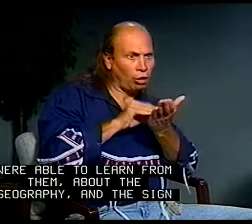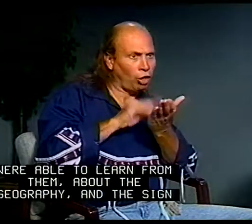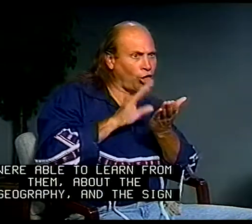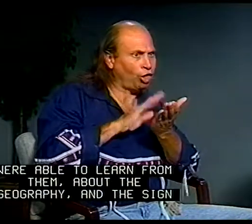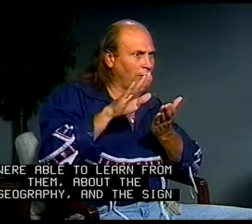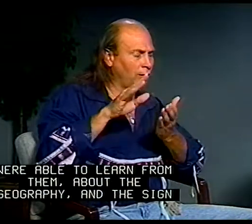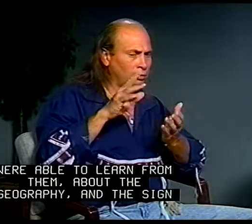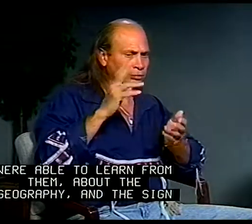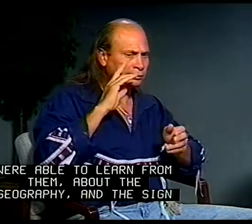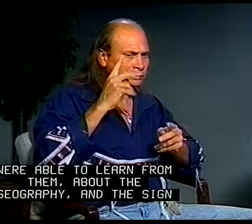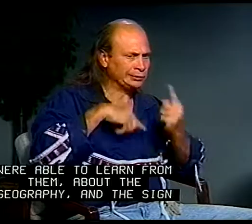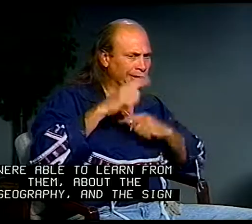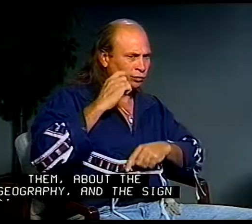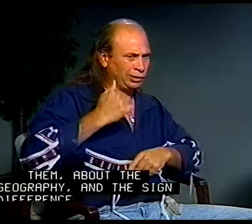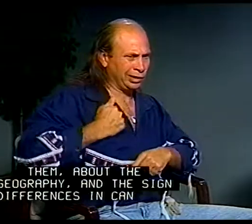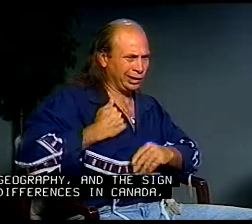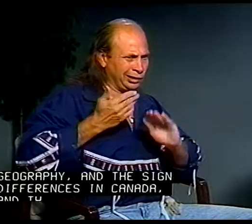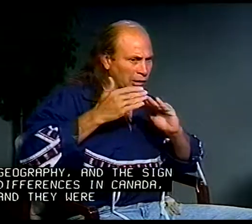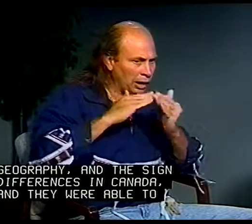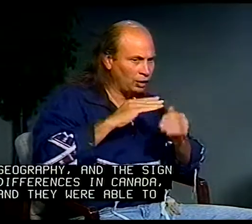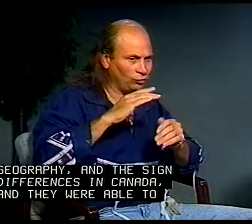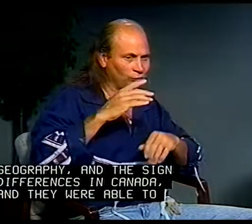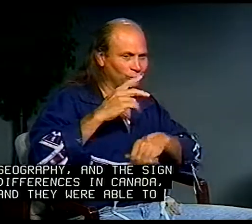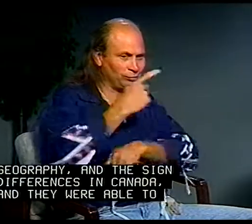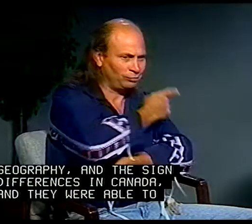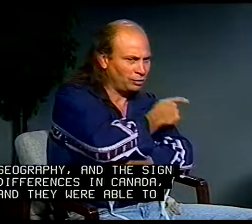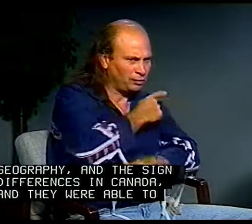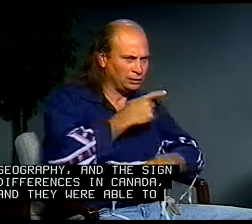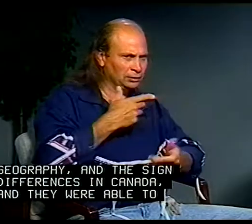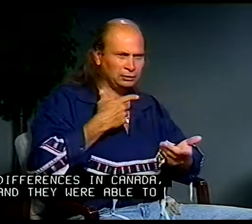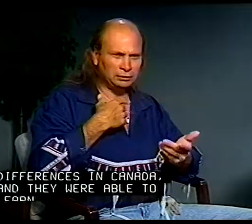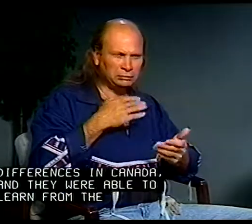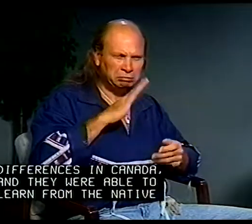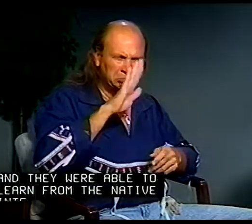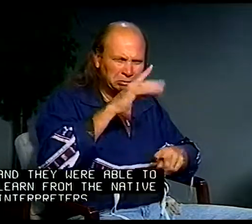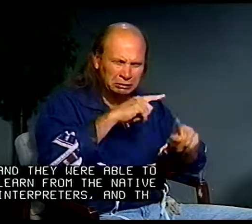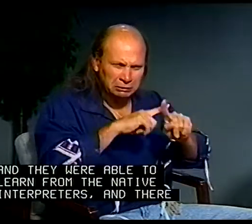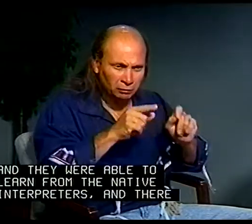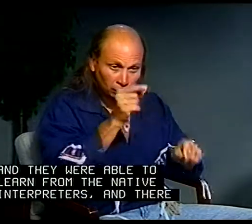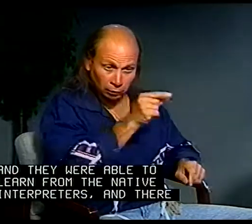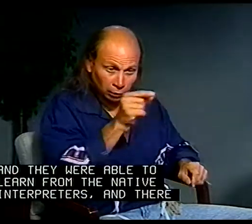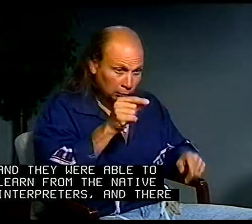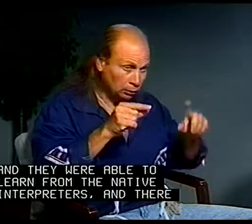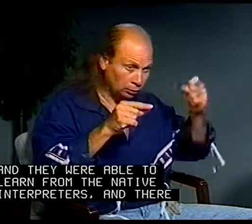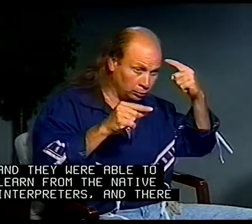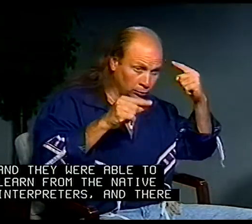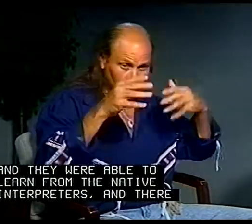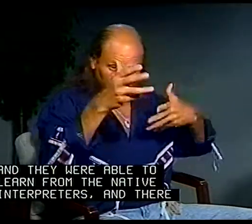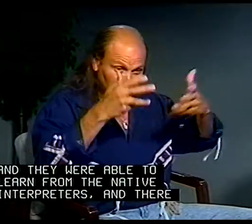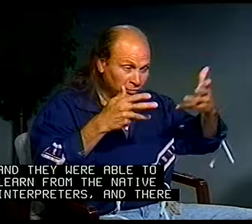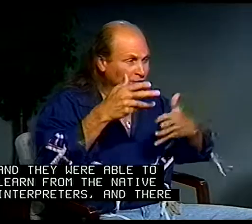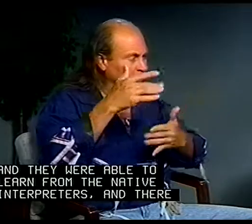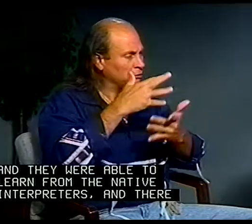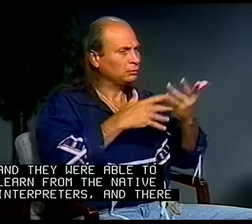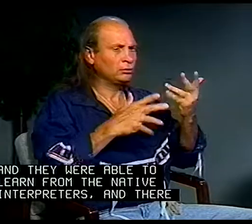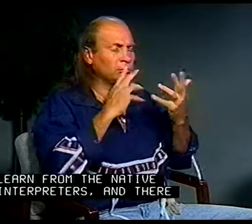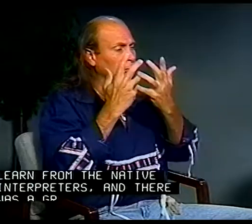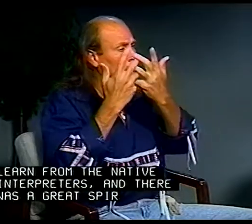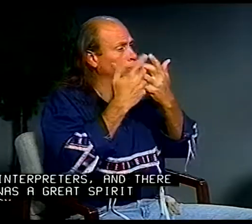them about the geography and sign differences in Canada, and they were able to learn from the native